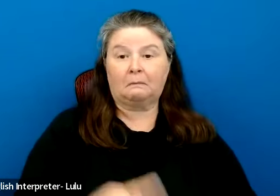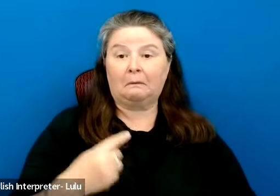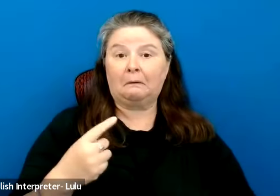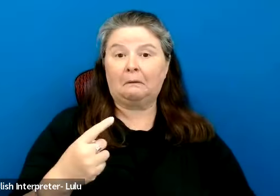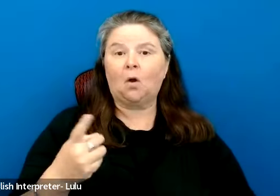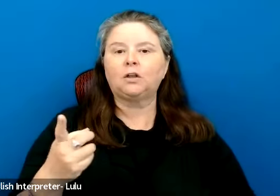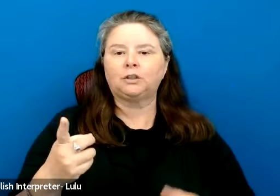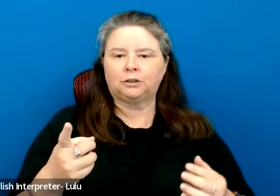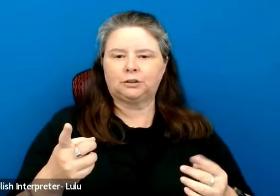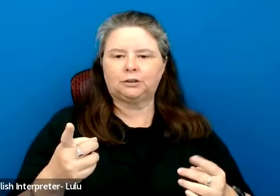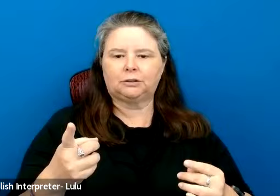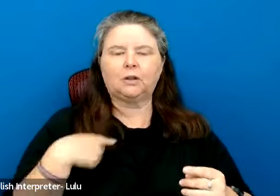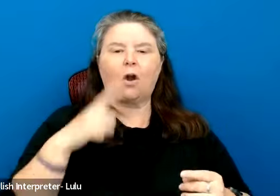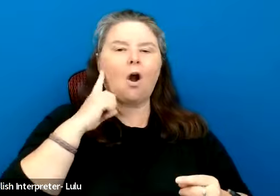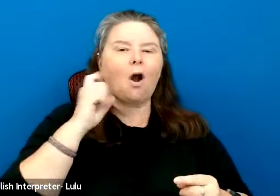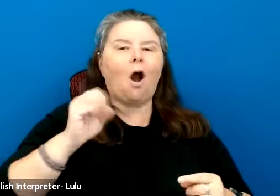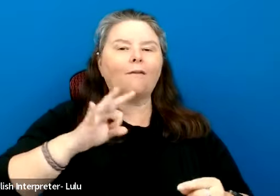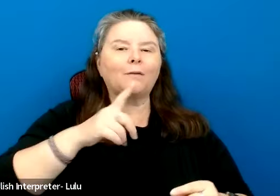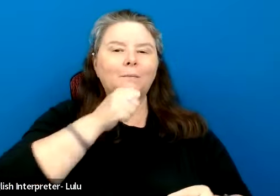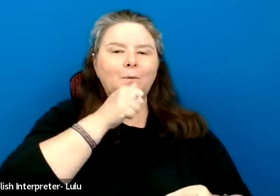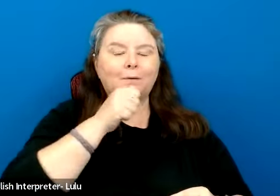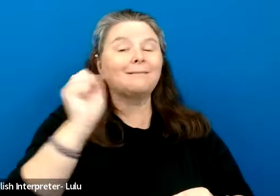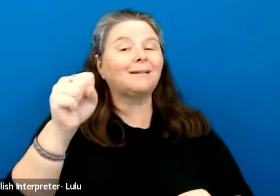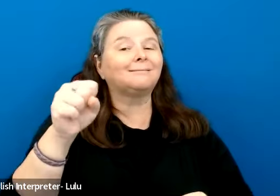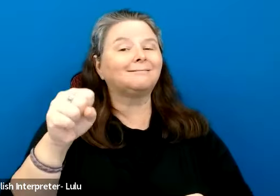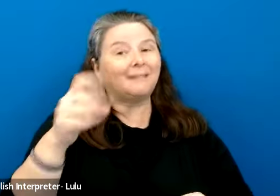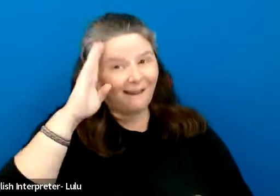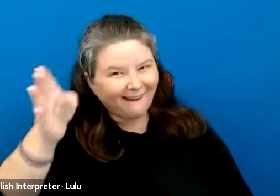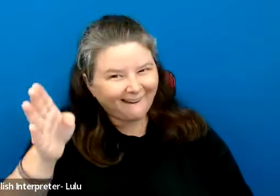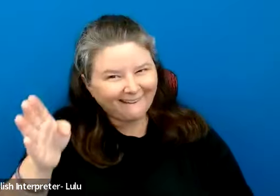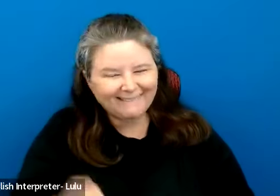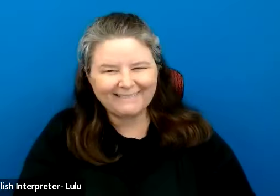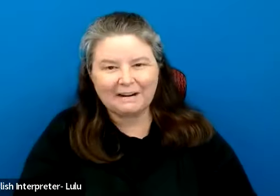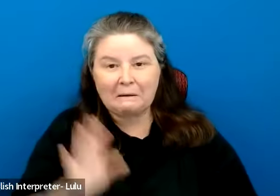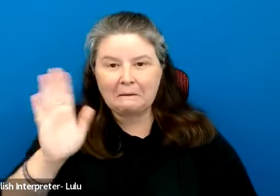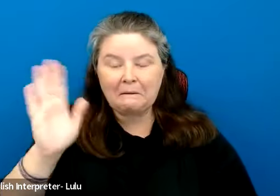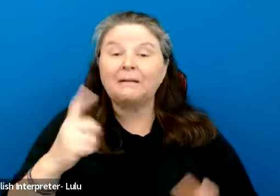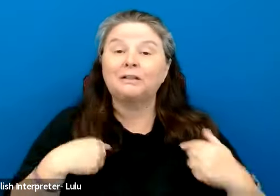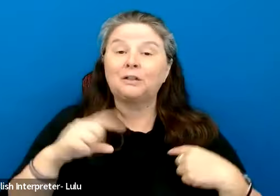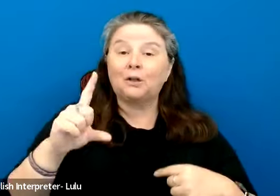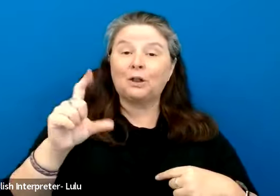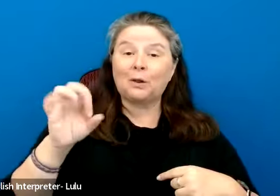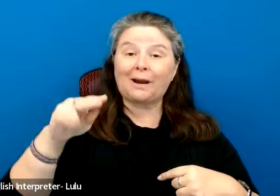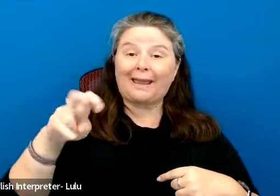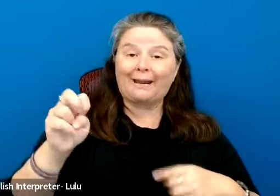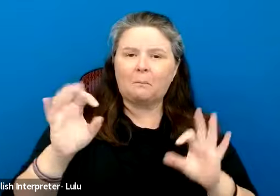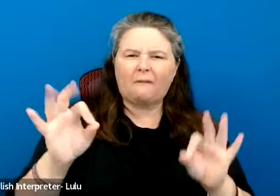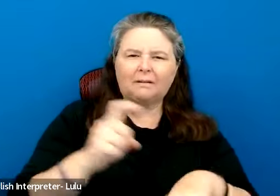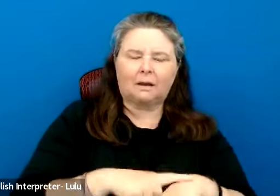Okay, she's coming off mute, I think. Yes. Okay. Hi. Hey, it's Lorraine. Perfect timing.